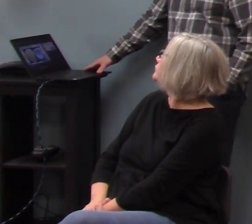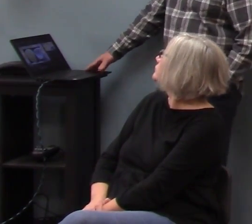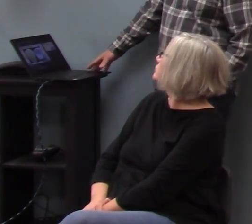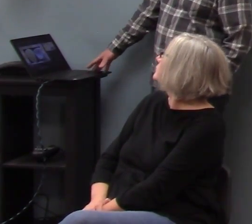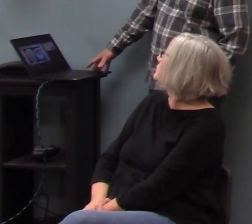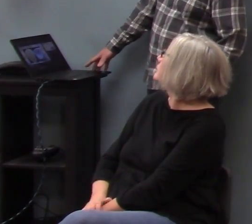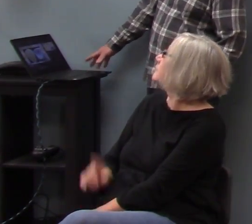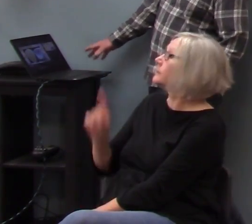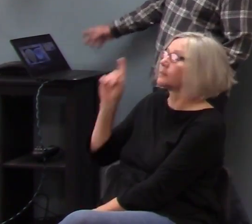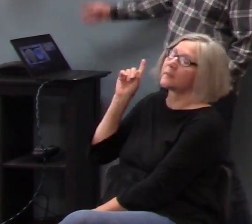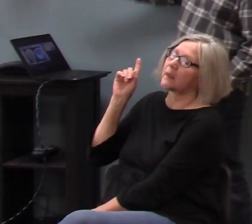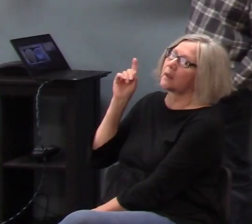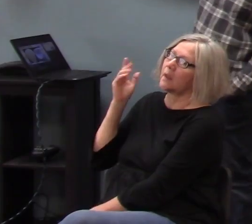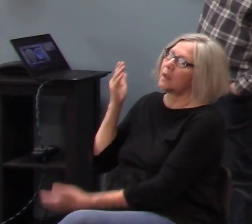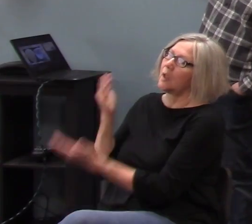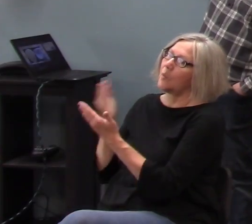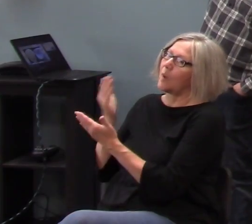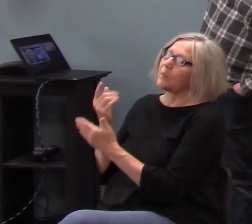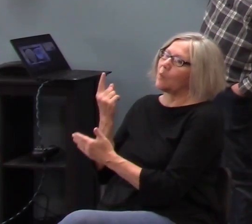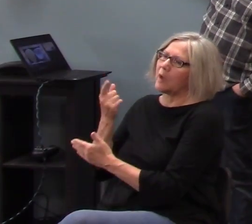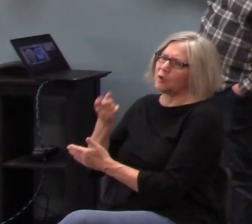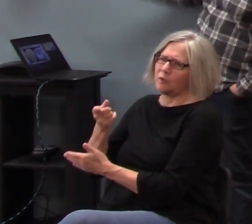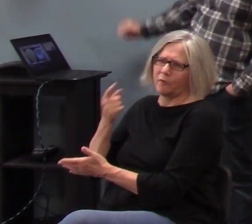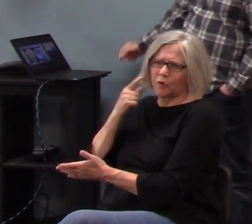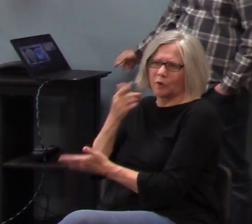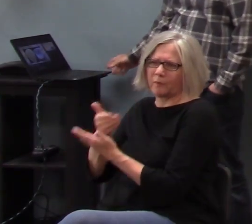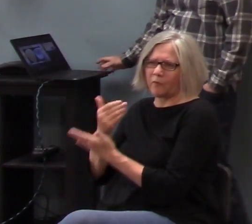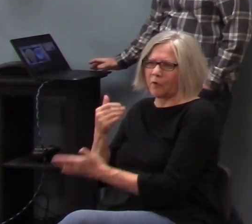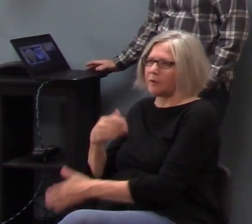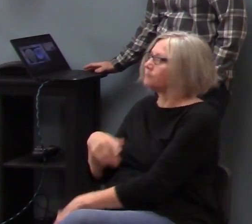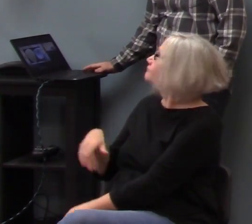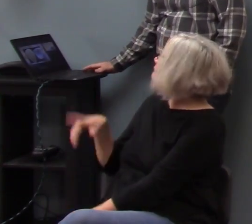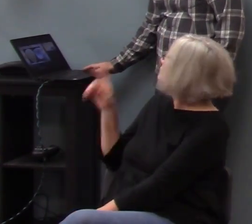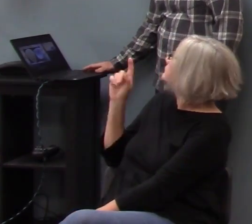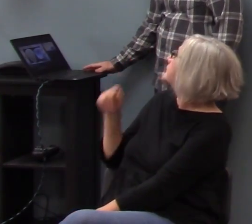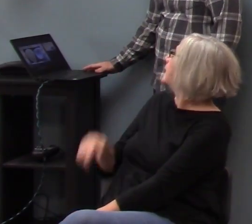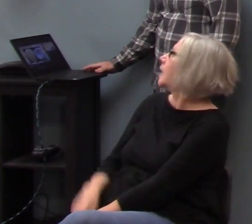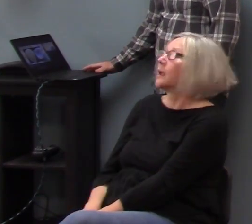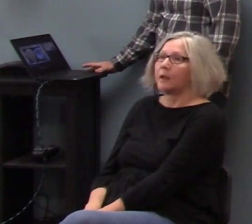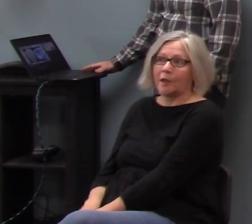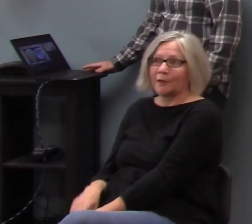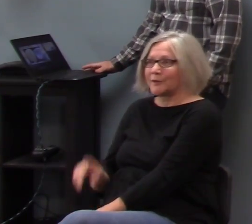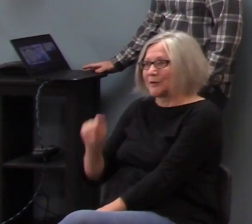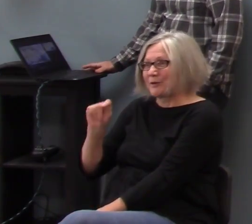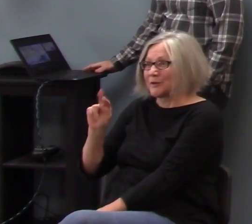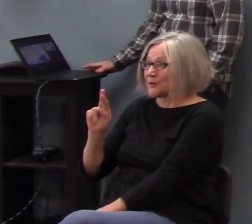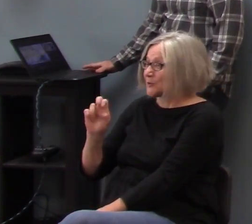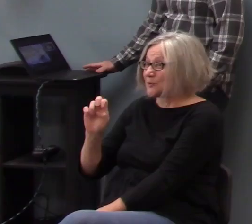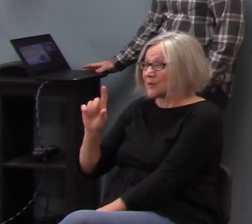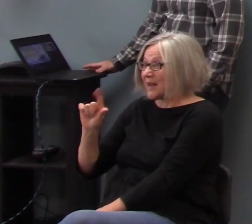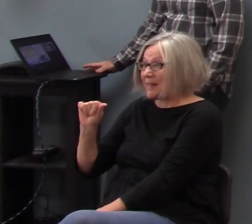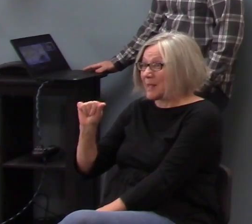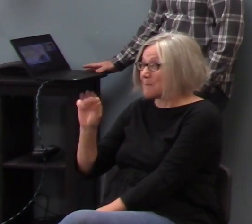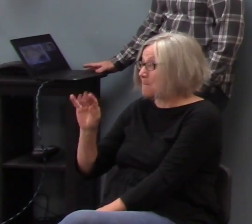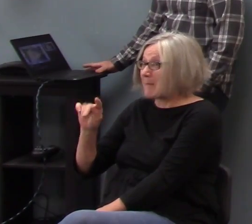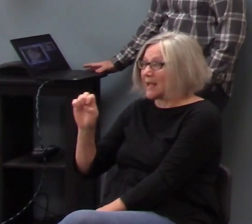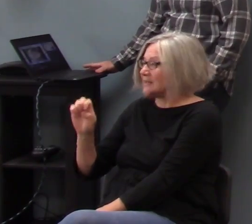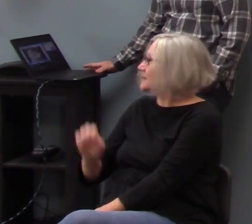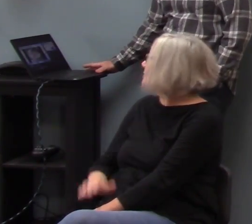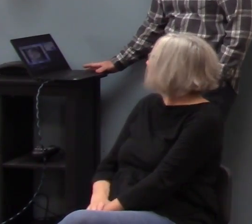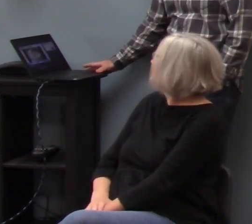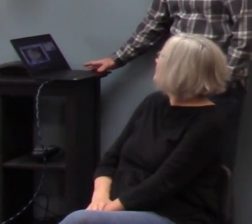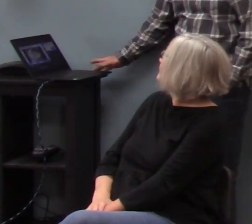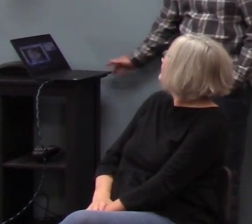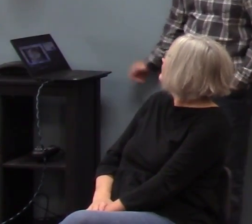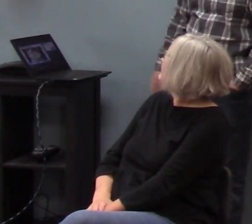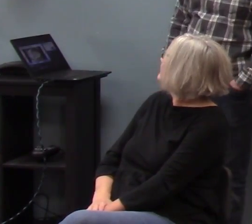Now, right here is probably one of the ones you've heard of before. It's called the Trilobite. They were around for a really long time. Here's another one